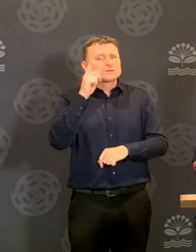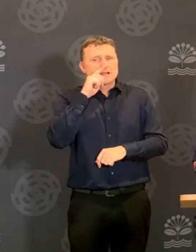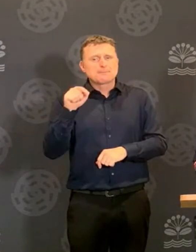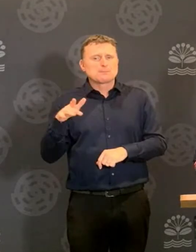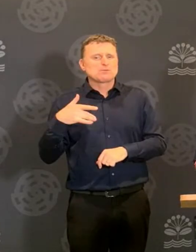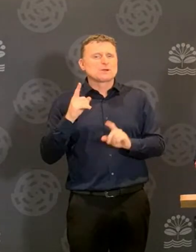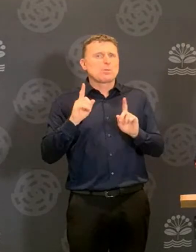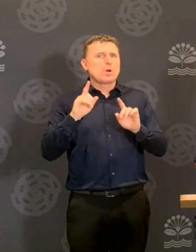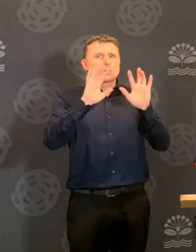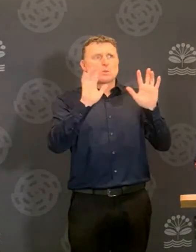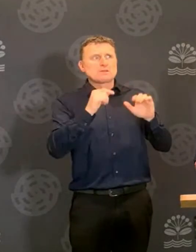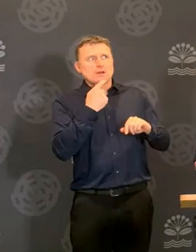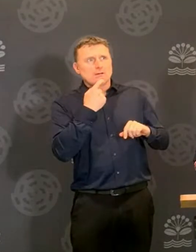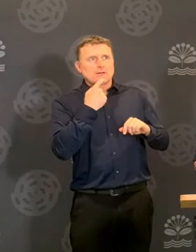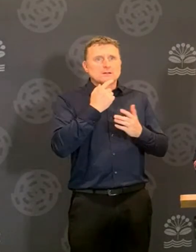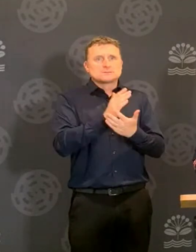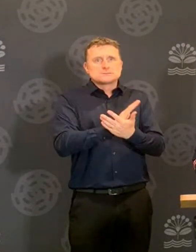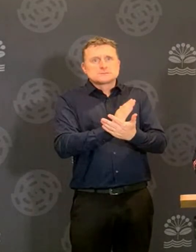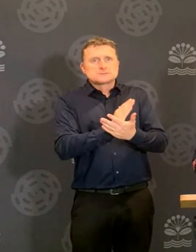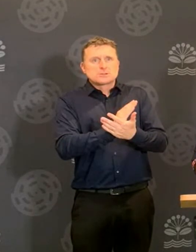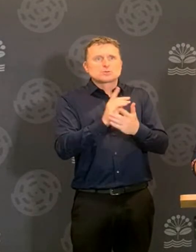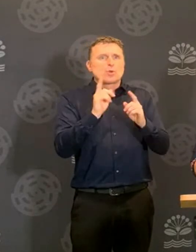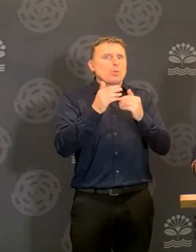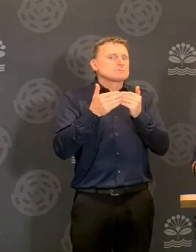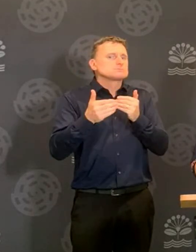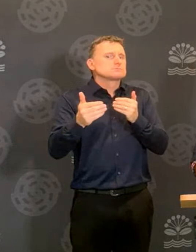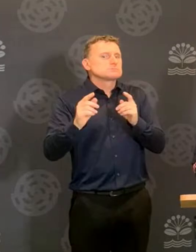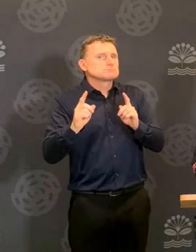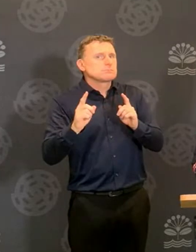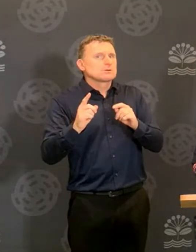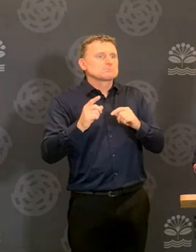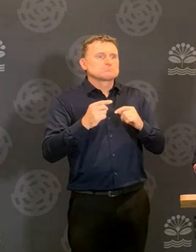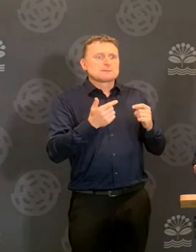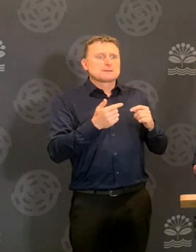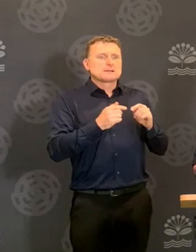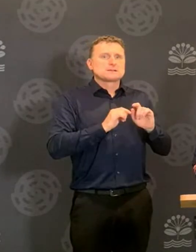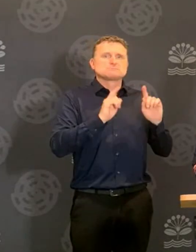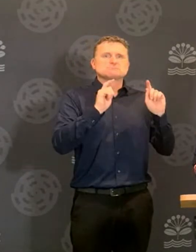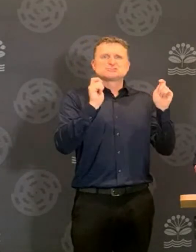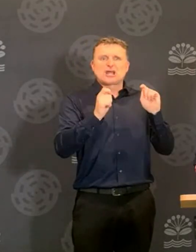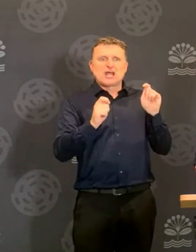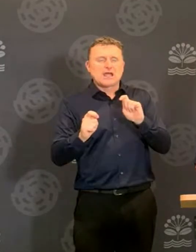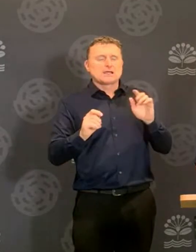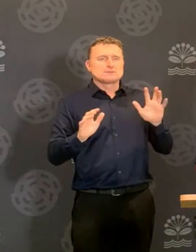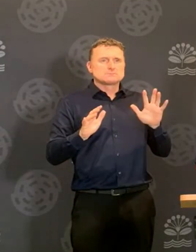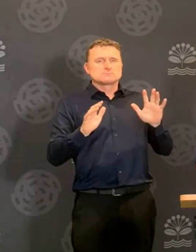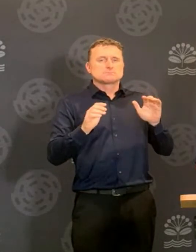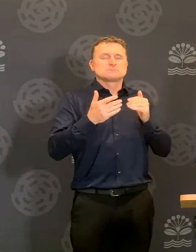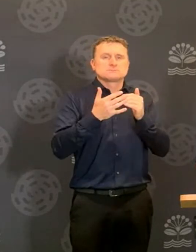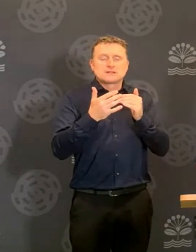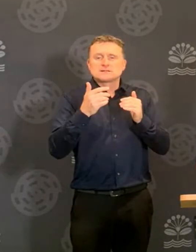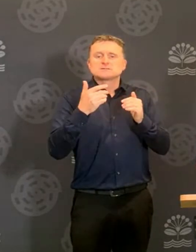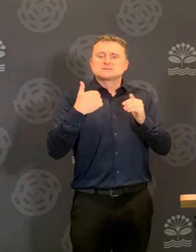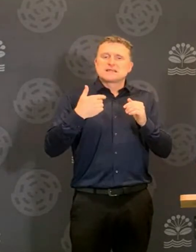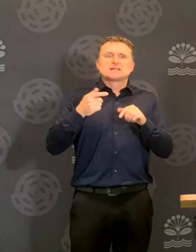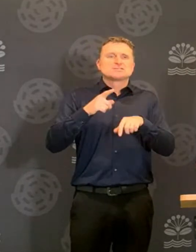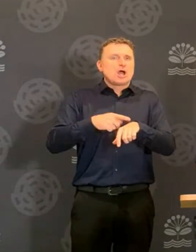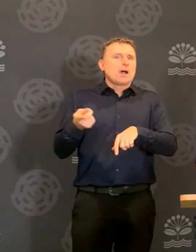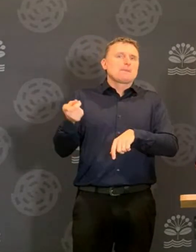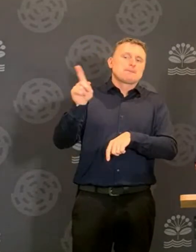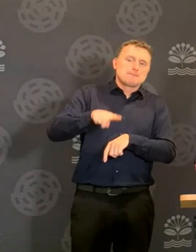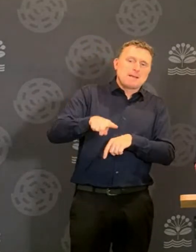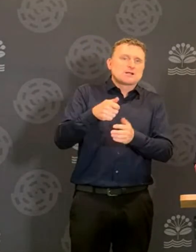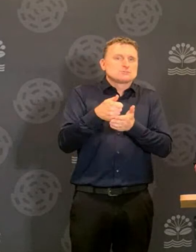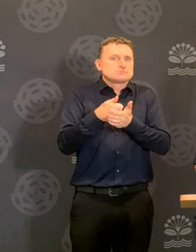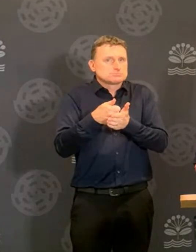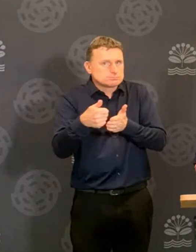be an additional uncertainty on top of some a period of time where we've been working through a range of different challenges. So I think it's